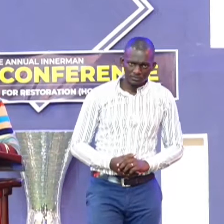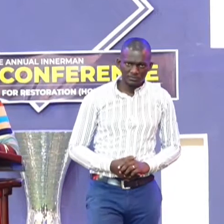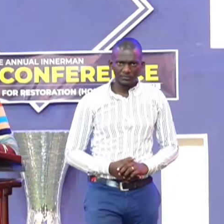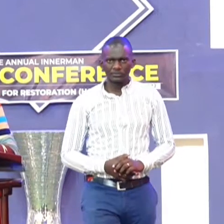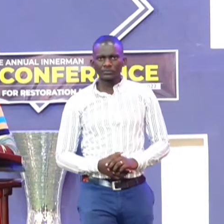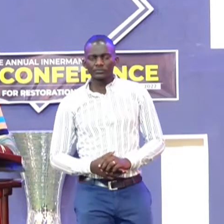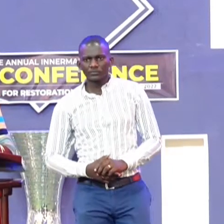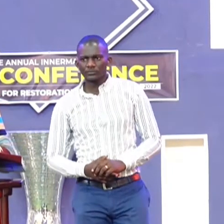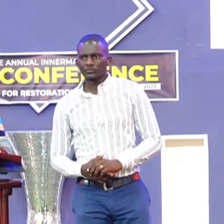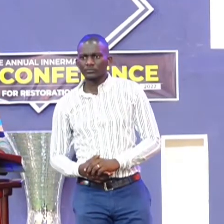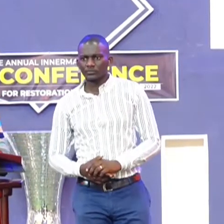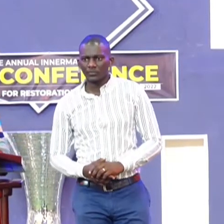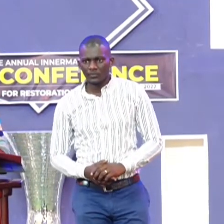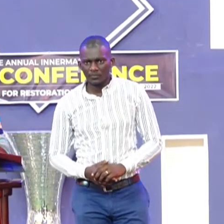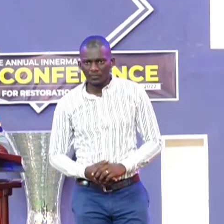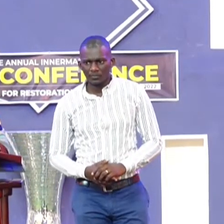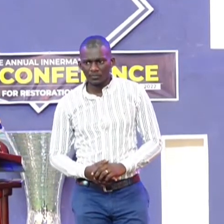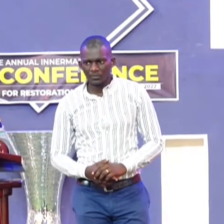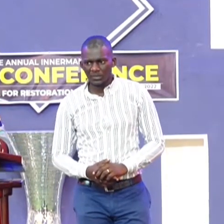that can make people go mad.